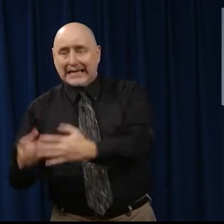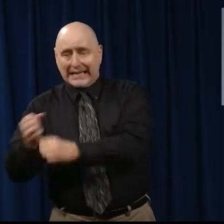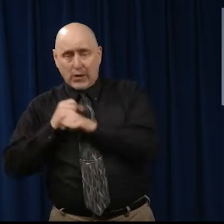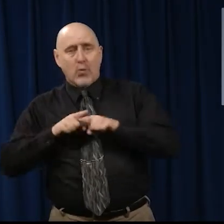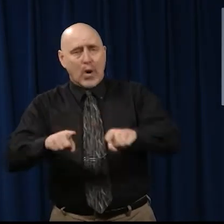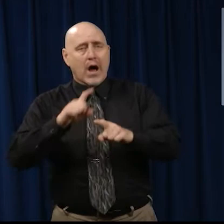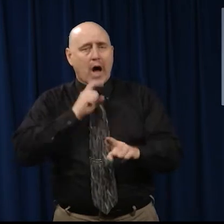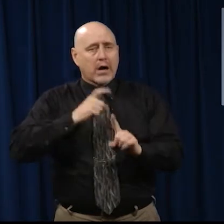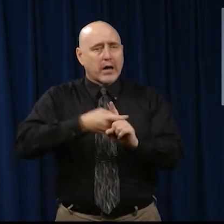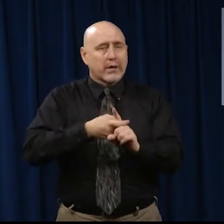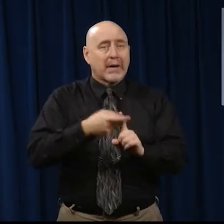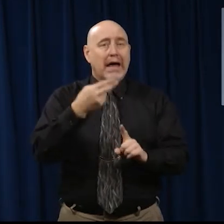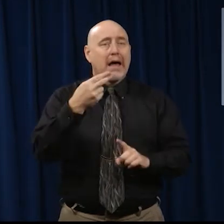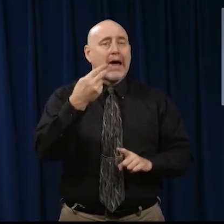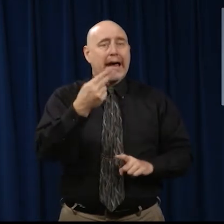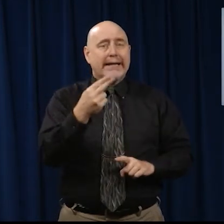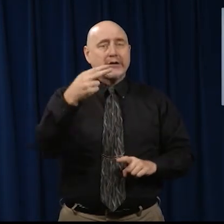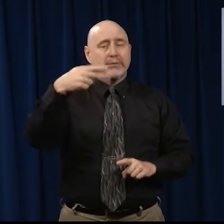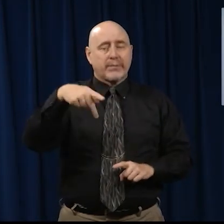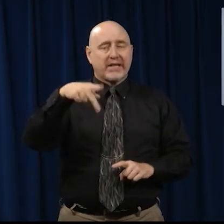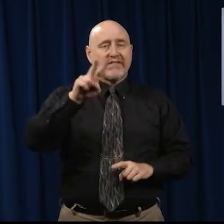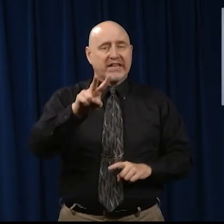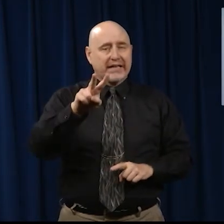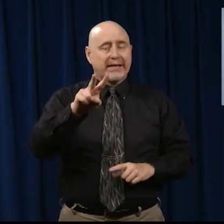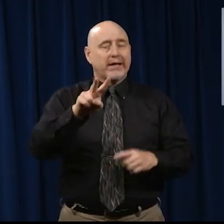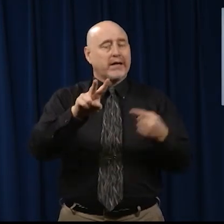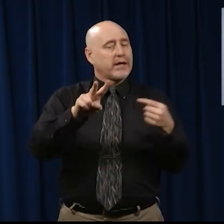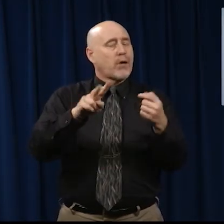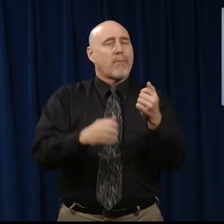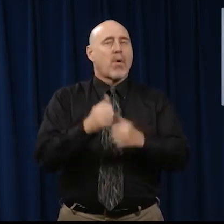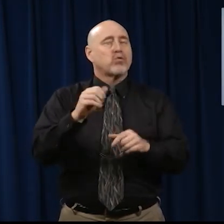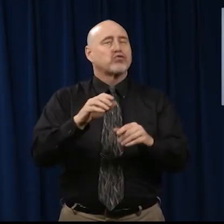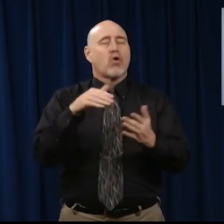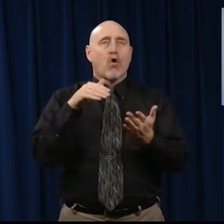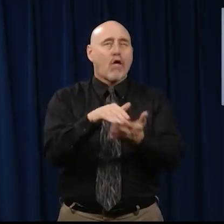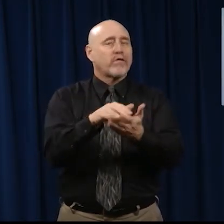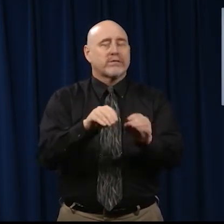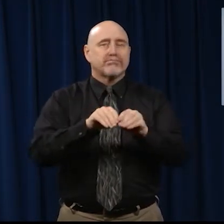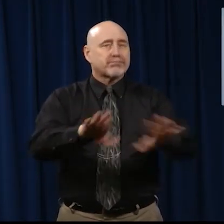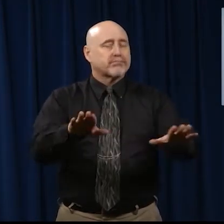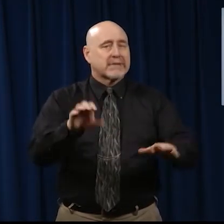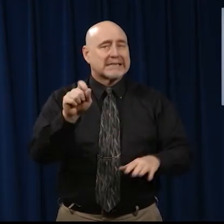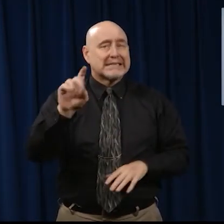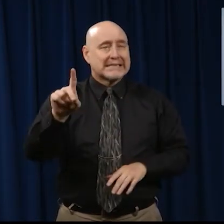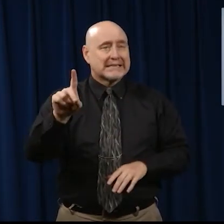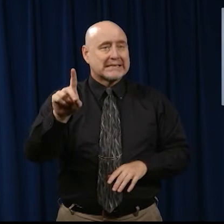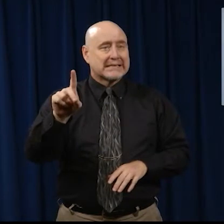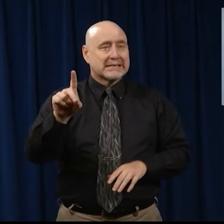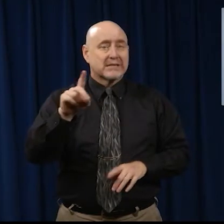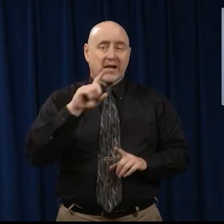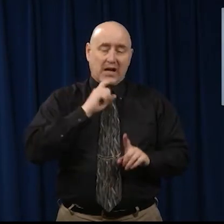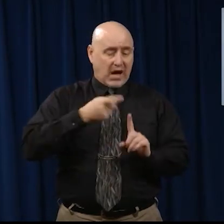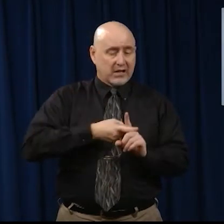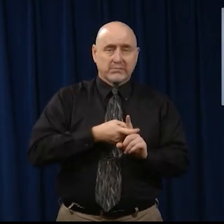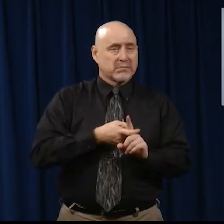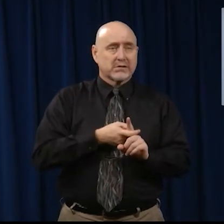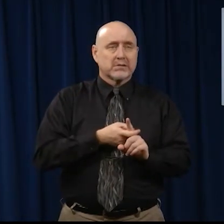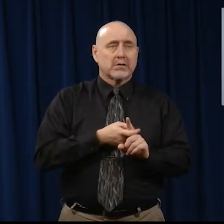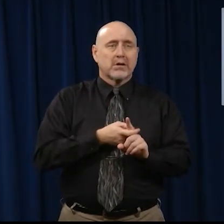wearing a condom. In fact, HPV, one of the most often passed sexually transmitted diseases, condoms give